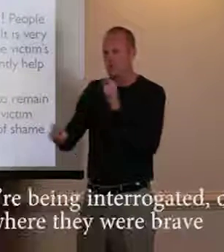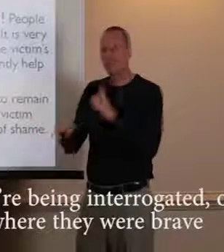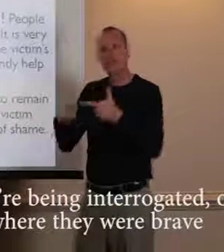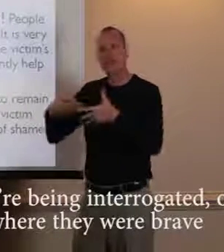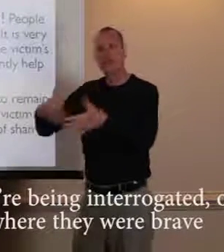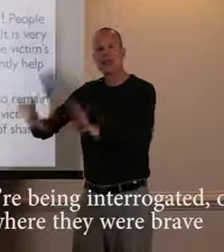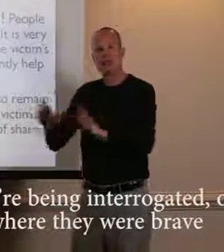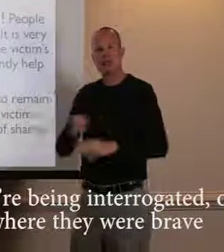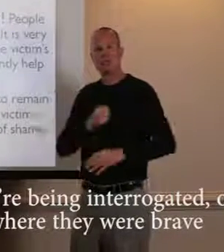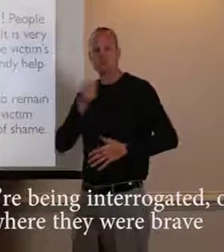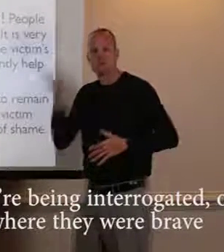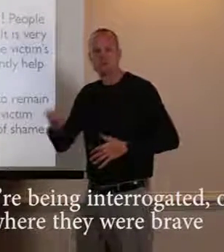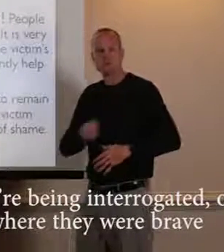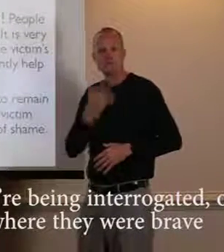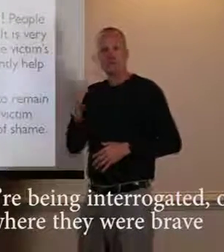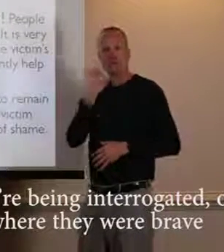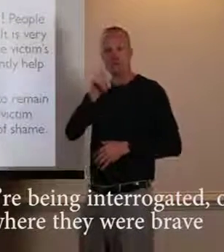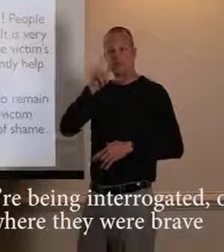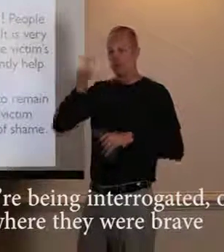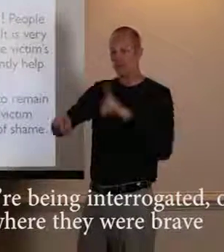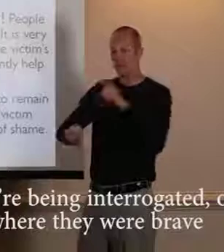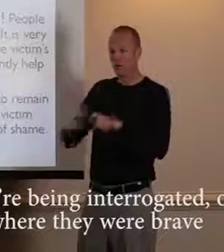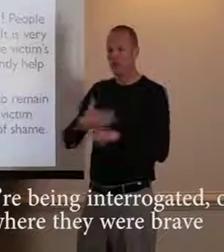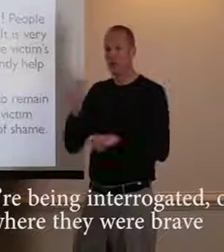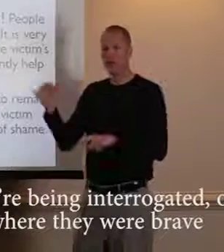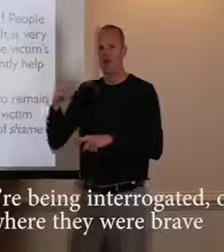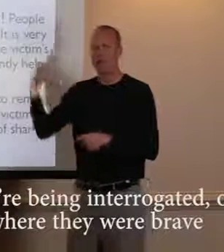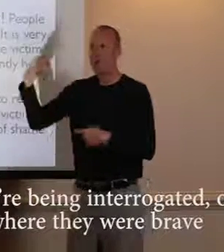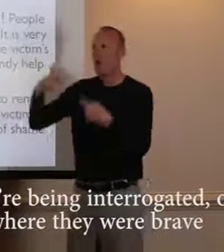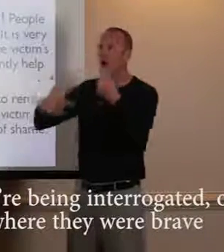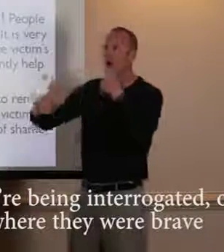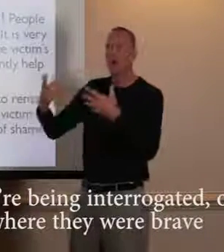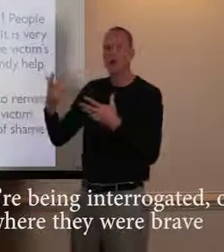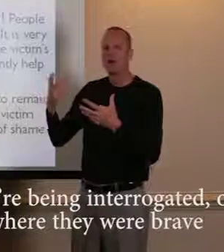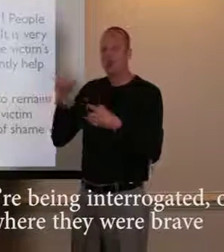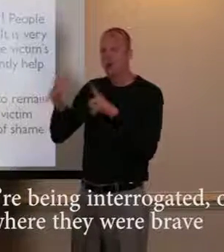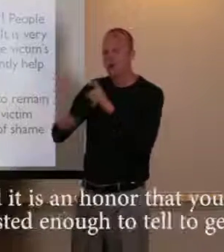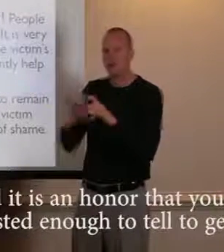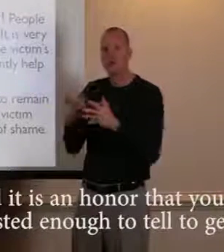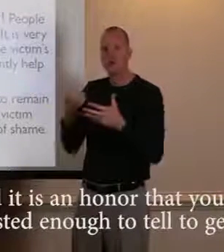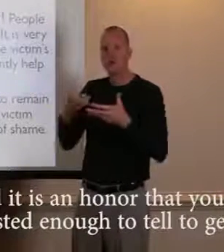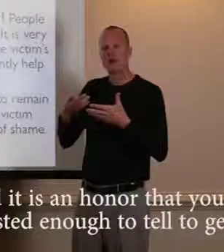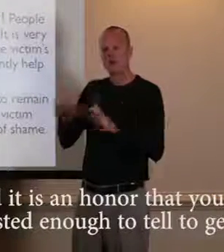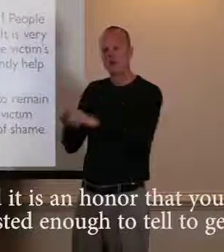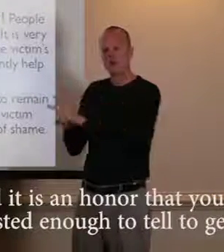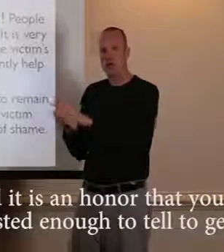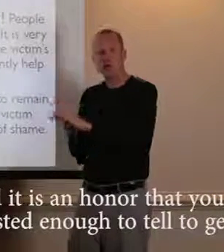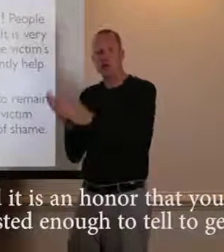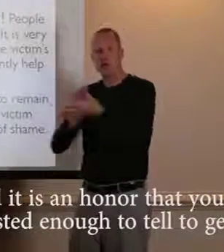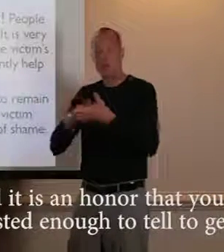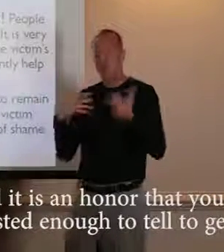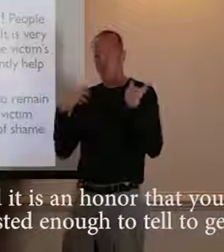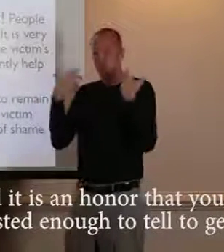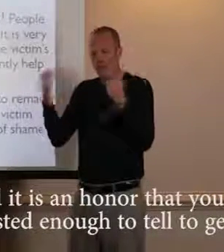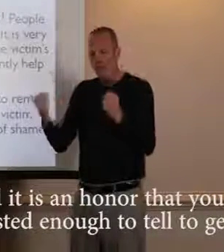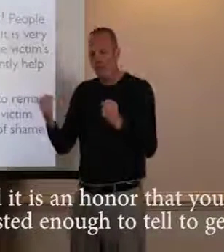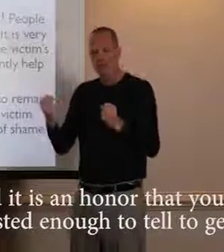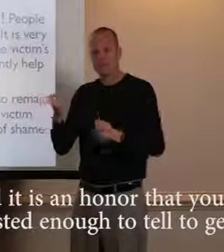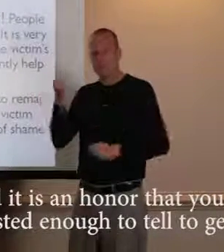make them feel like they're being interrogated, okay? Right now is their time where they were brave enough to tell their story, and it is an honor that